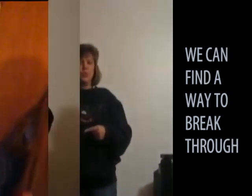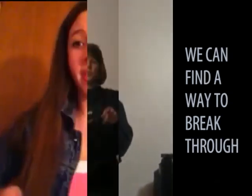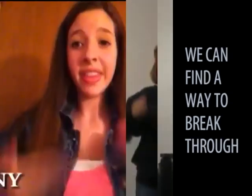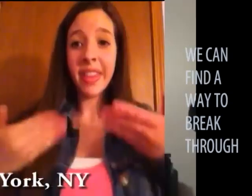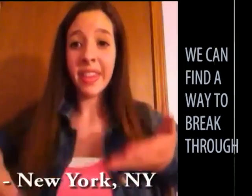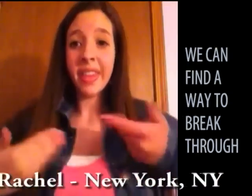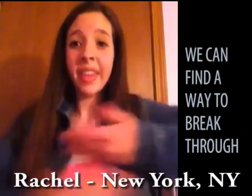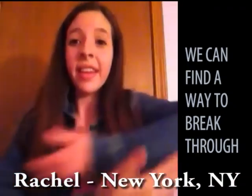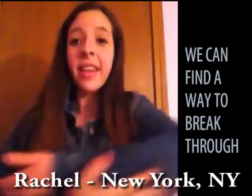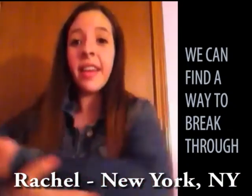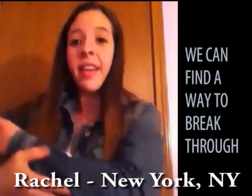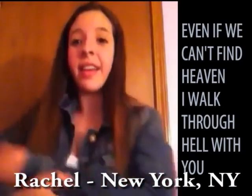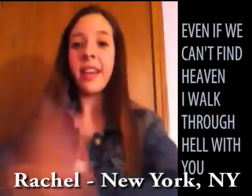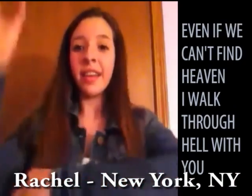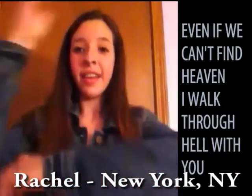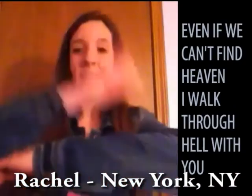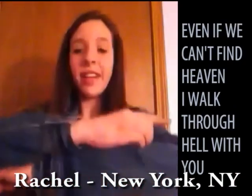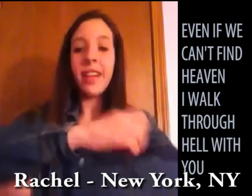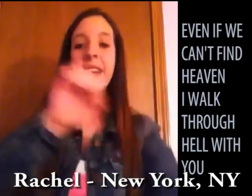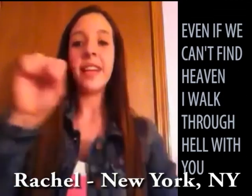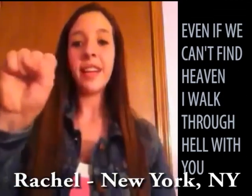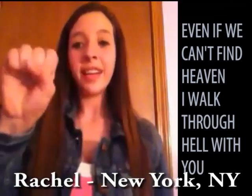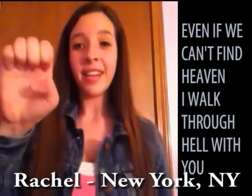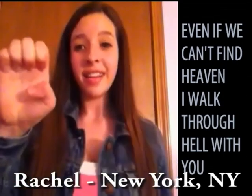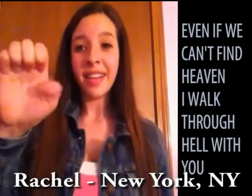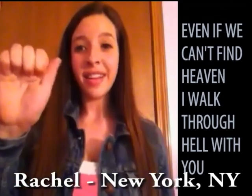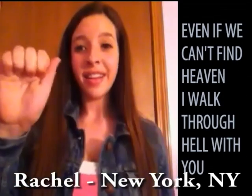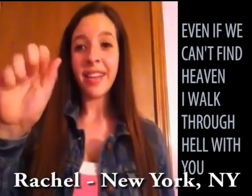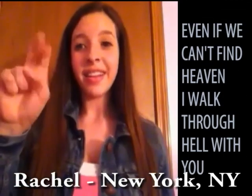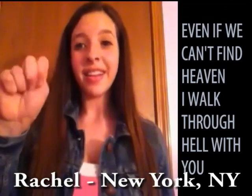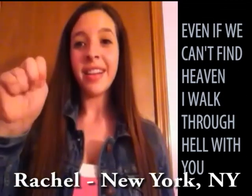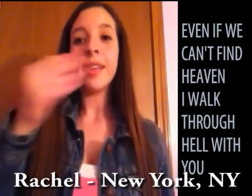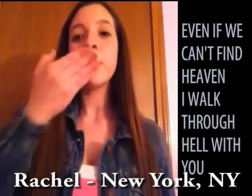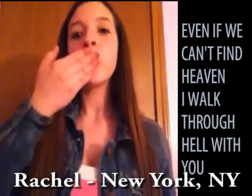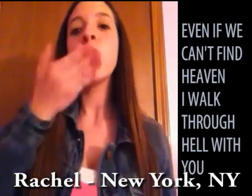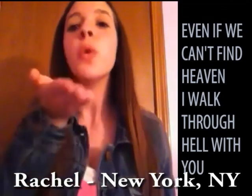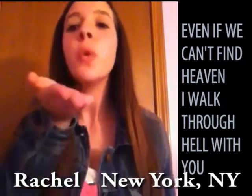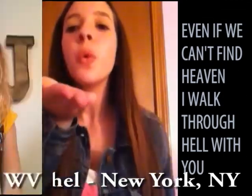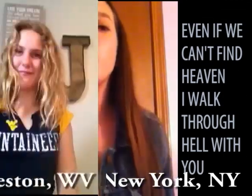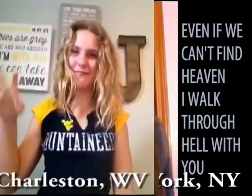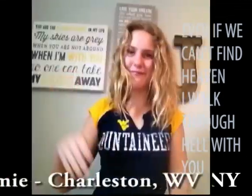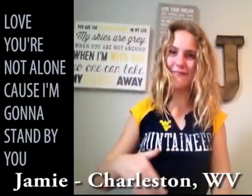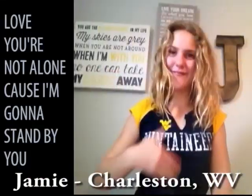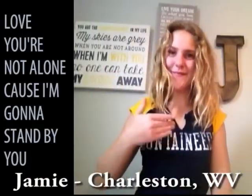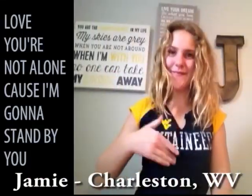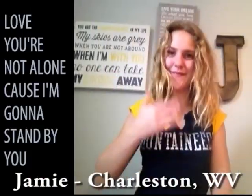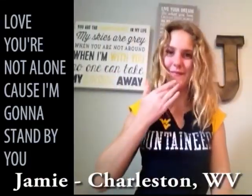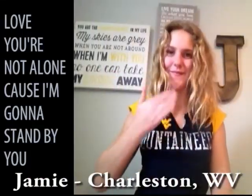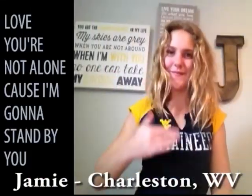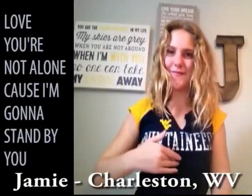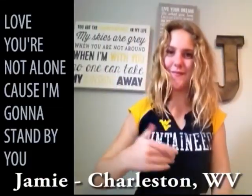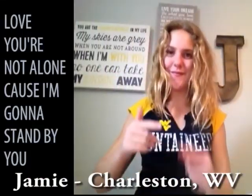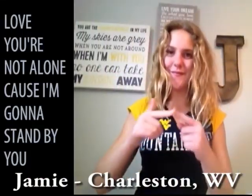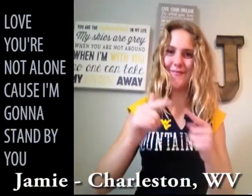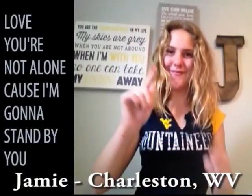through Come on Even if we can't find heaven I'll walk through hell with you Love, you're not